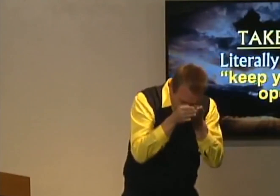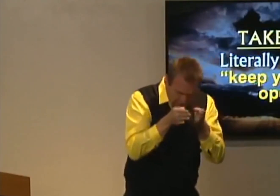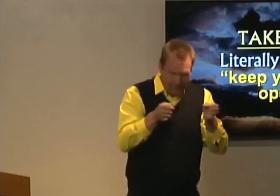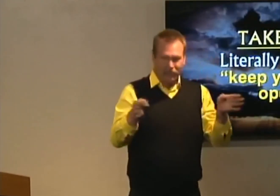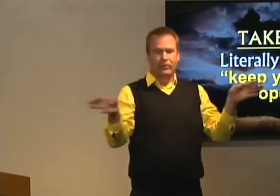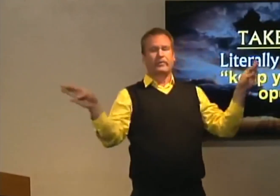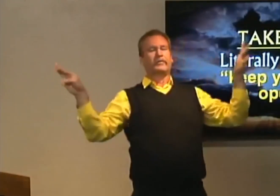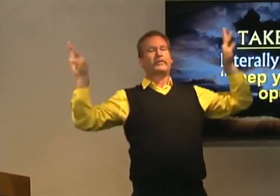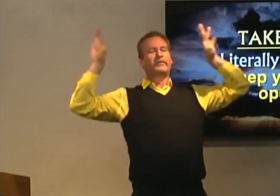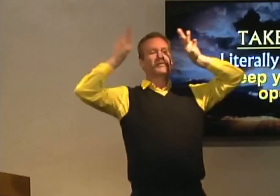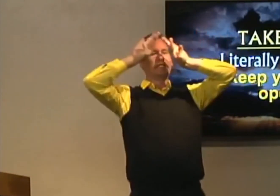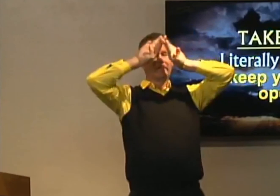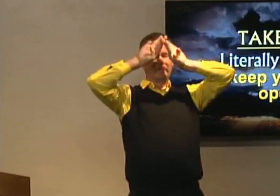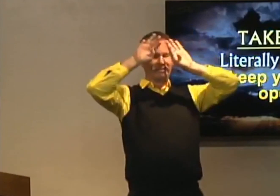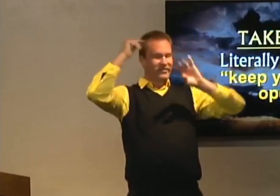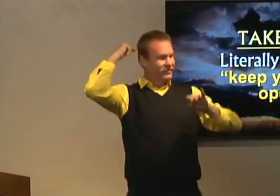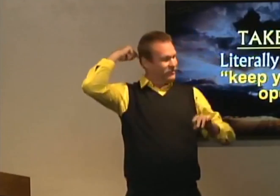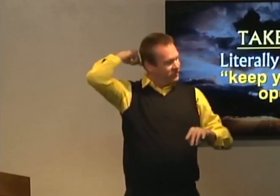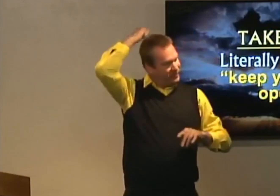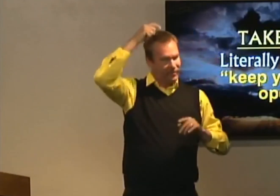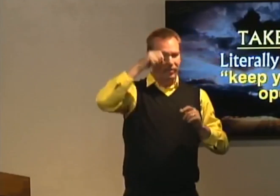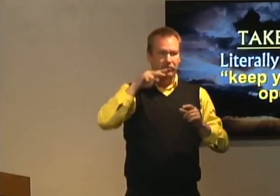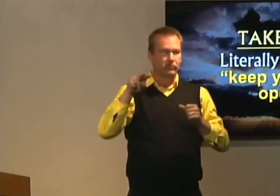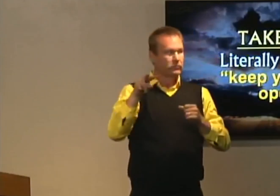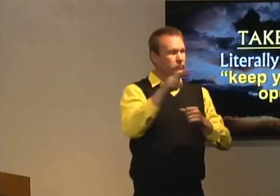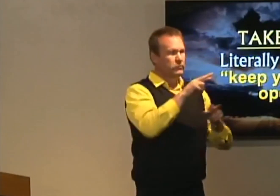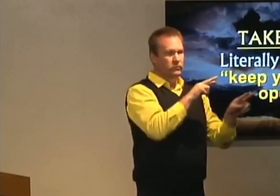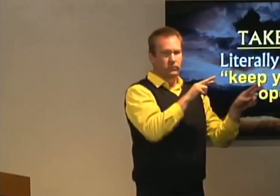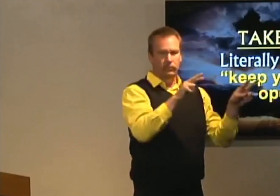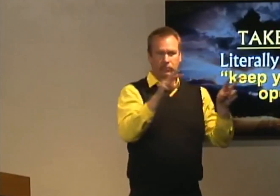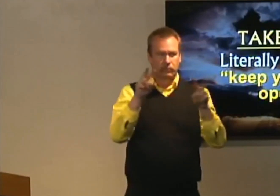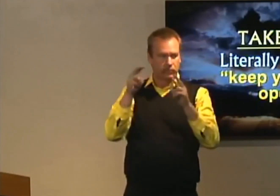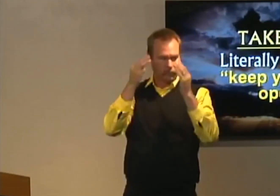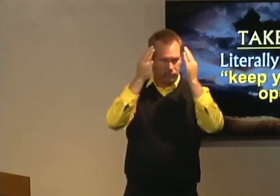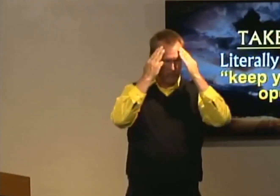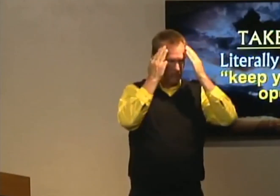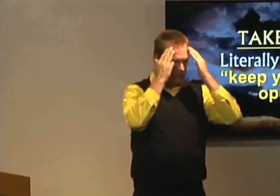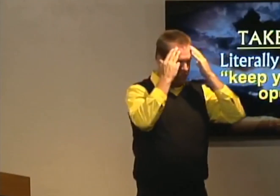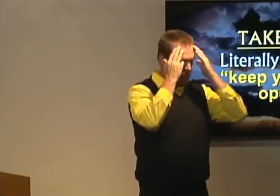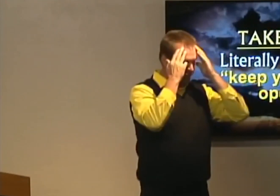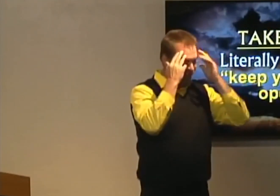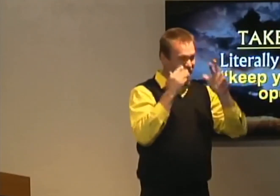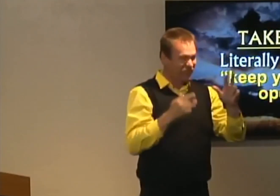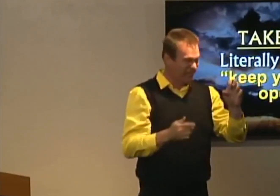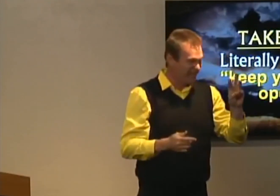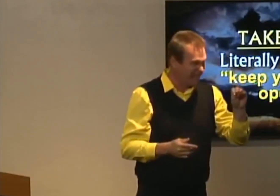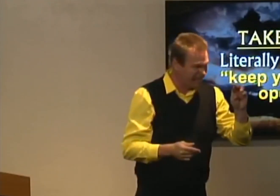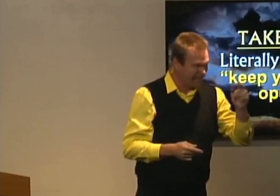need to be, you know, not focused on one thing, but we really need to keep our eyes open and be looking and know.